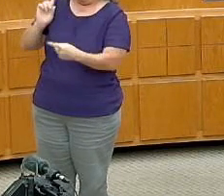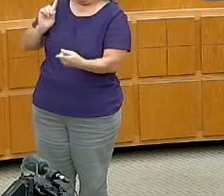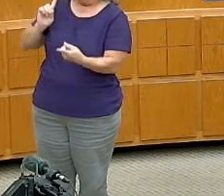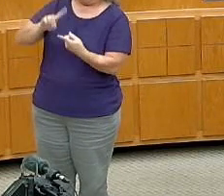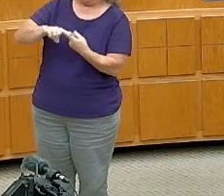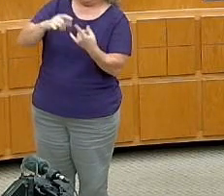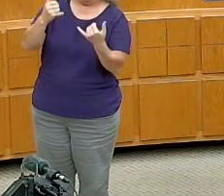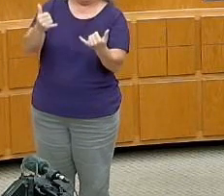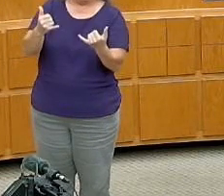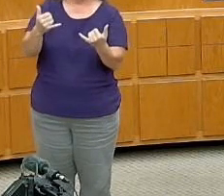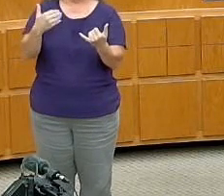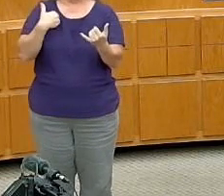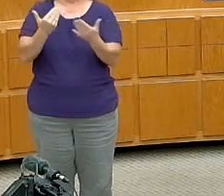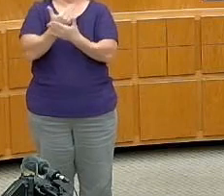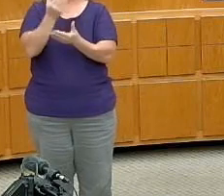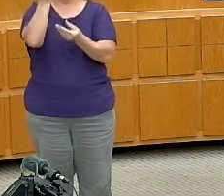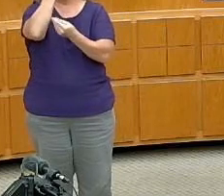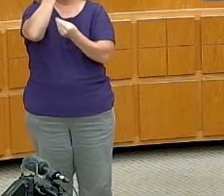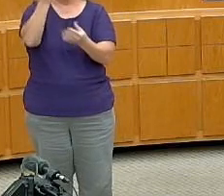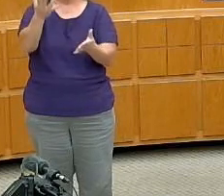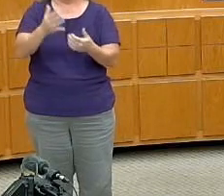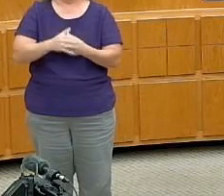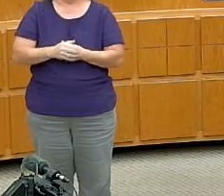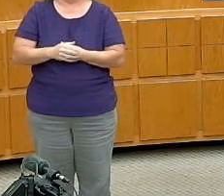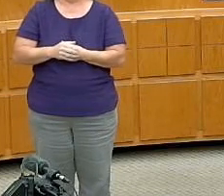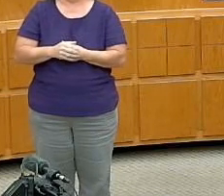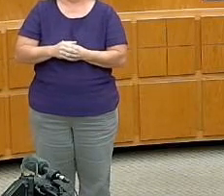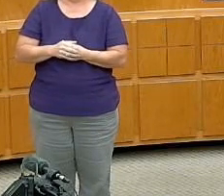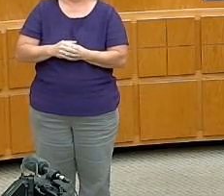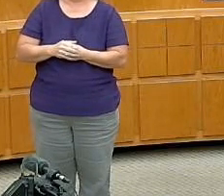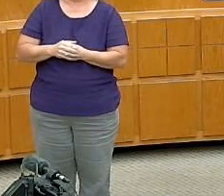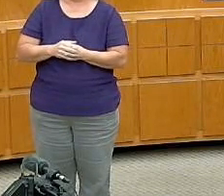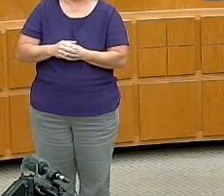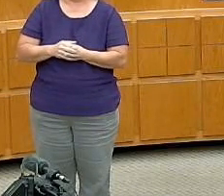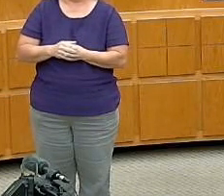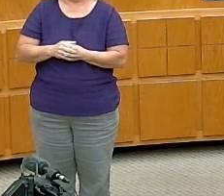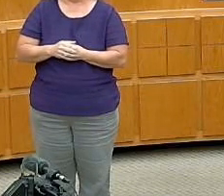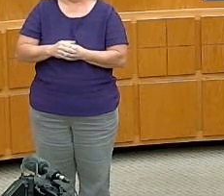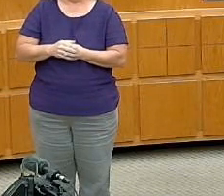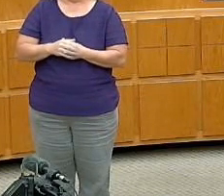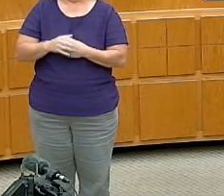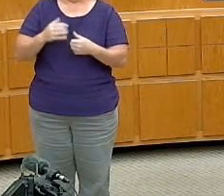we have updated information. And so between yesterday and today, we